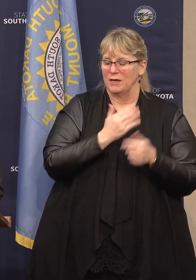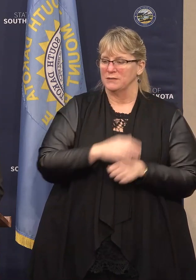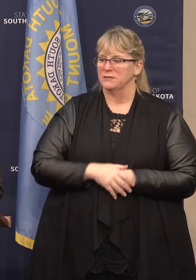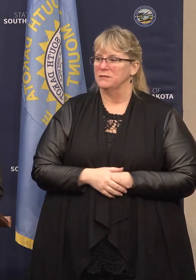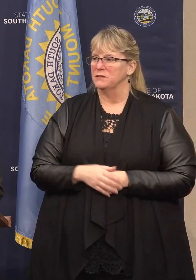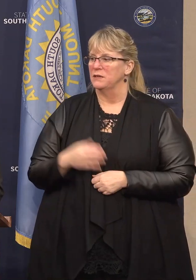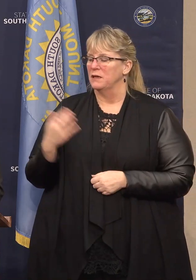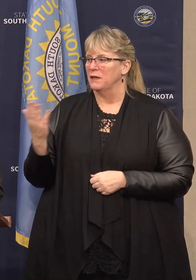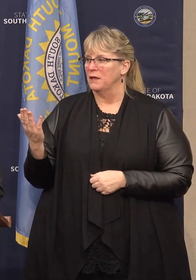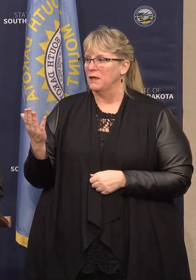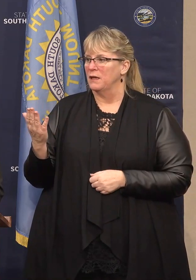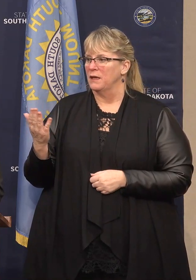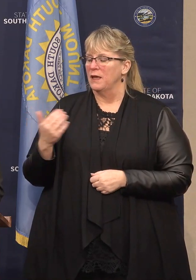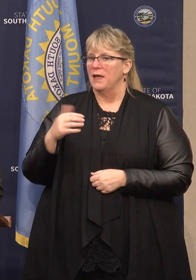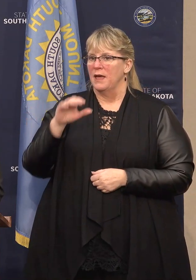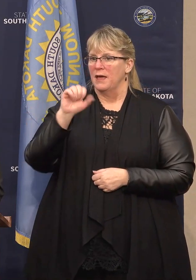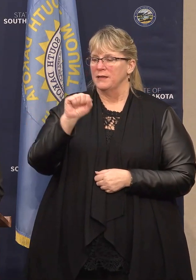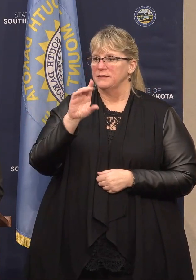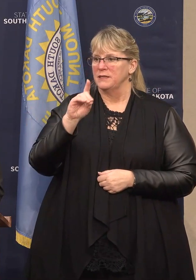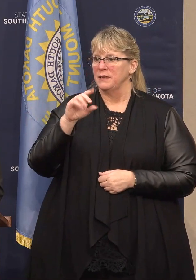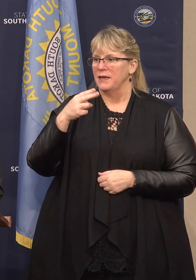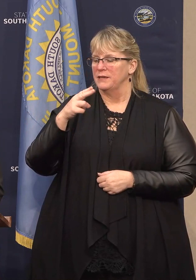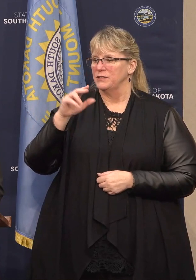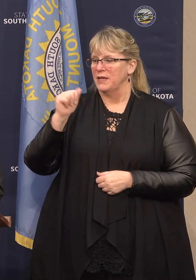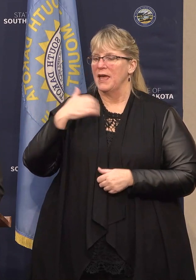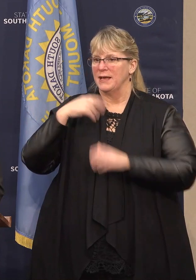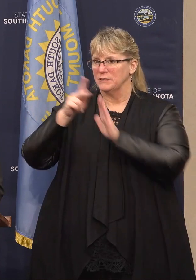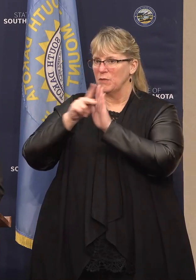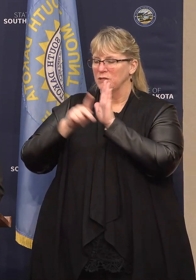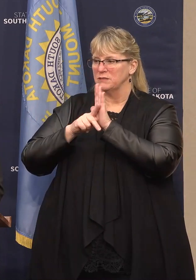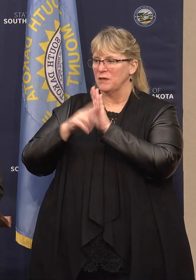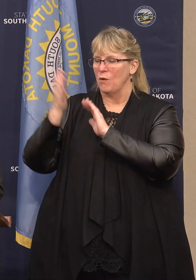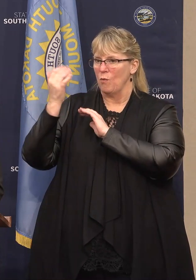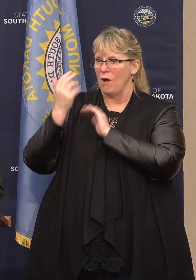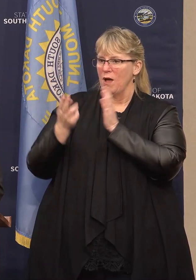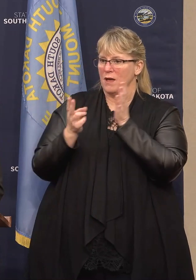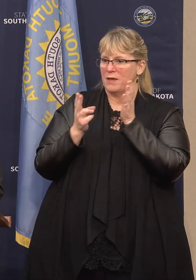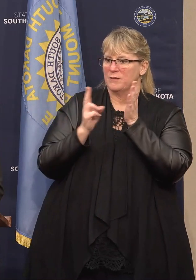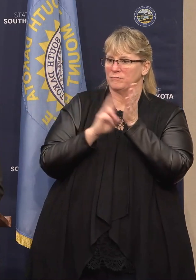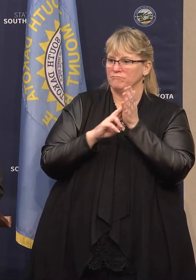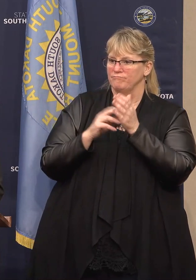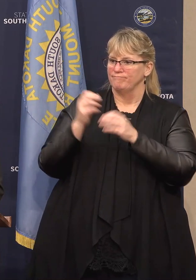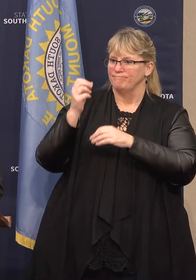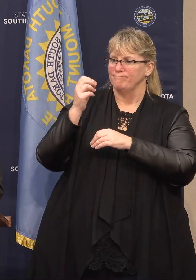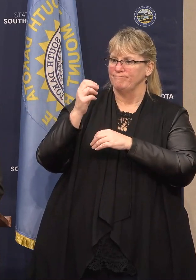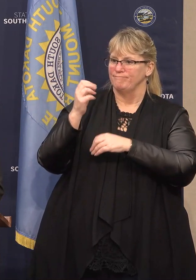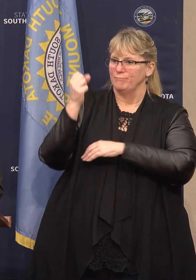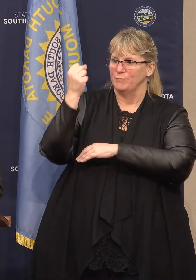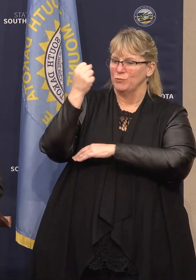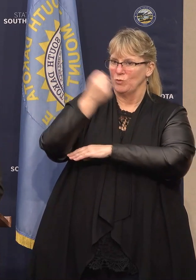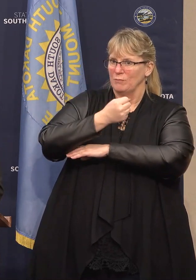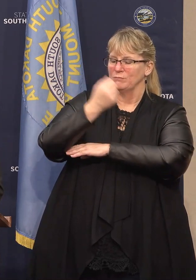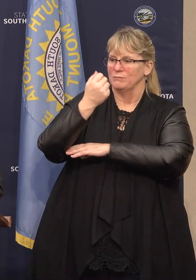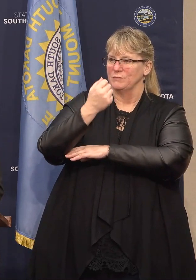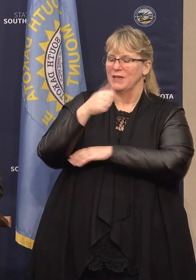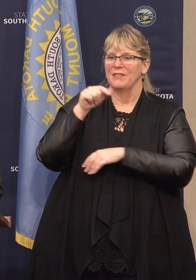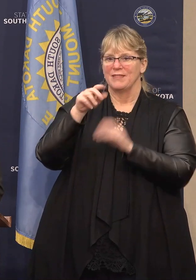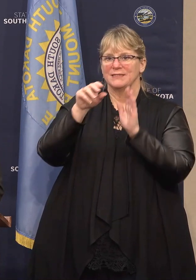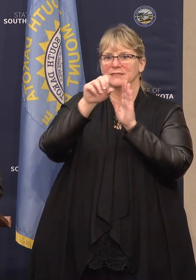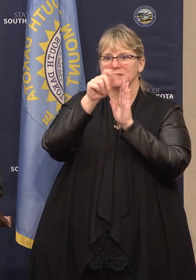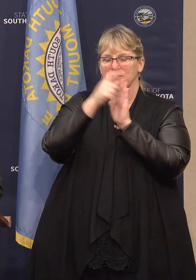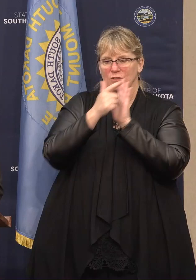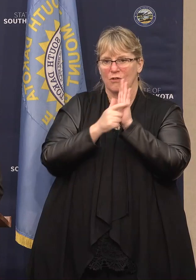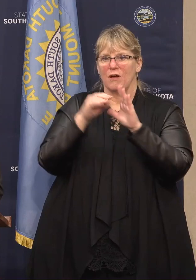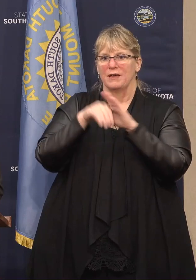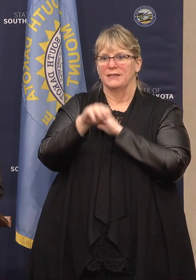Activities Association had a policy, right? So why override that policy? Why wasn't that policy working? This is a statute in the state of